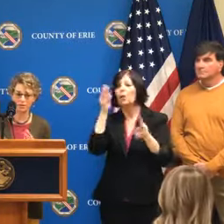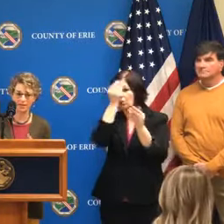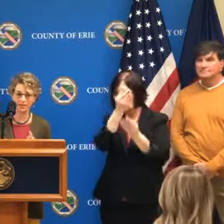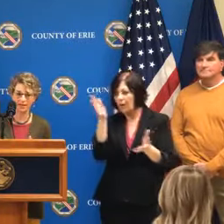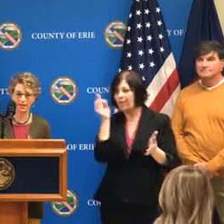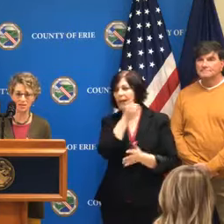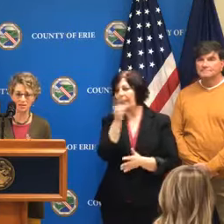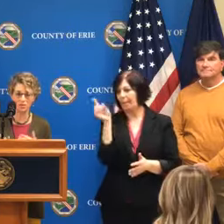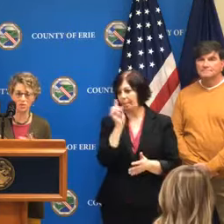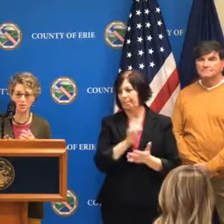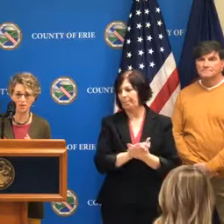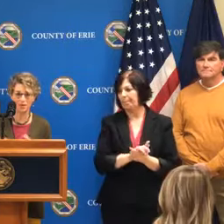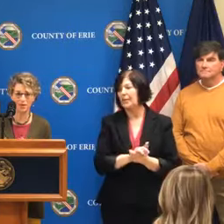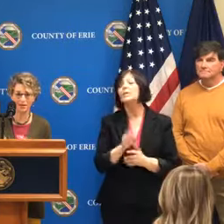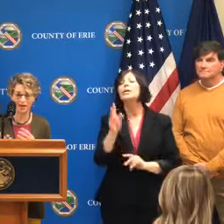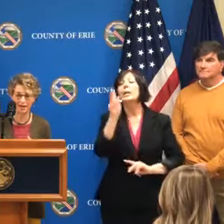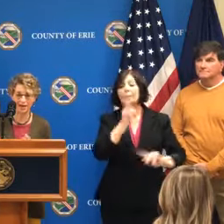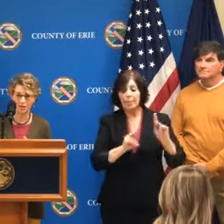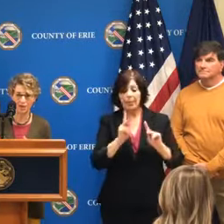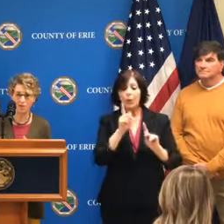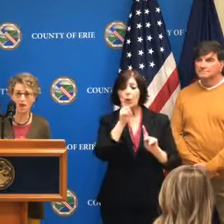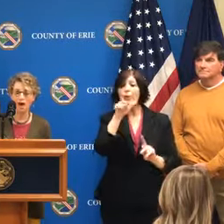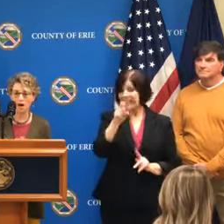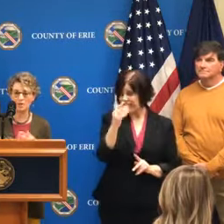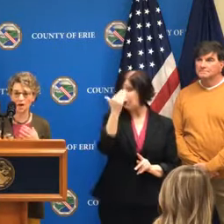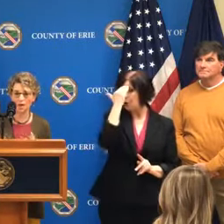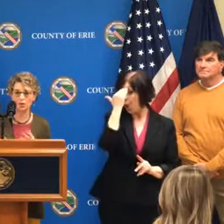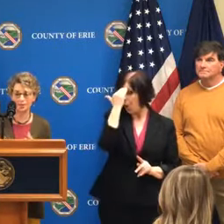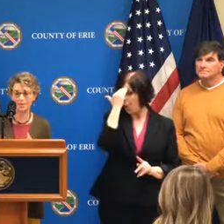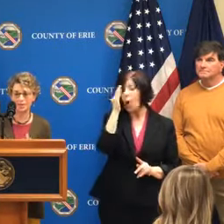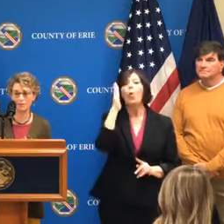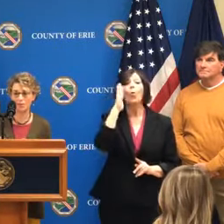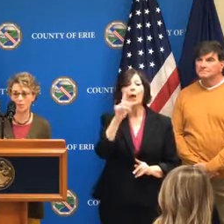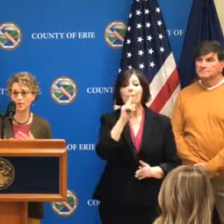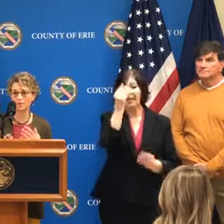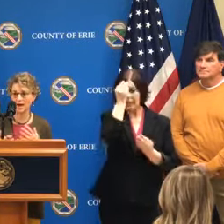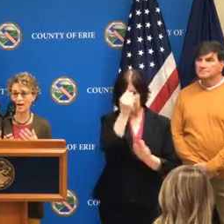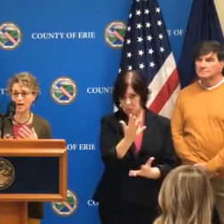those specific cases. So the people that have to know are going to